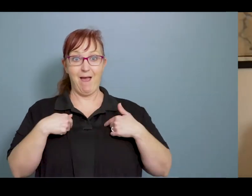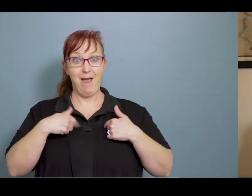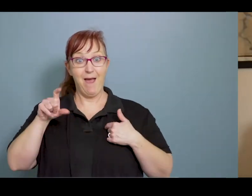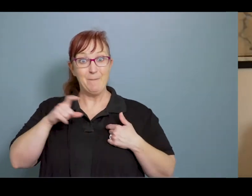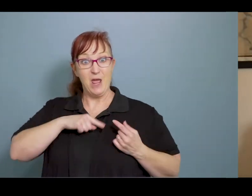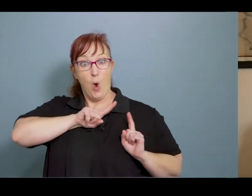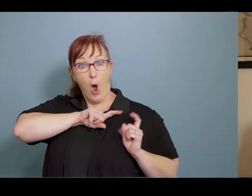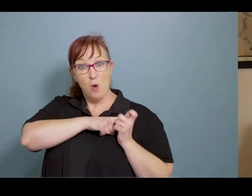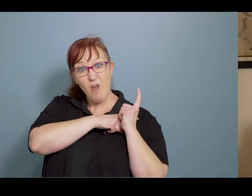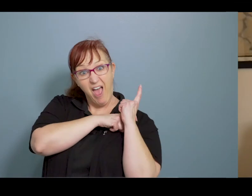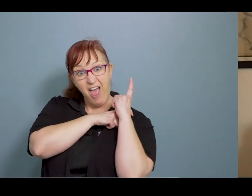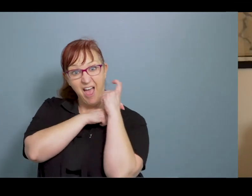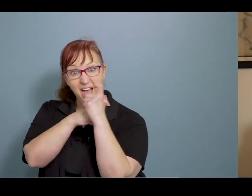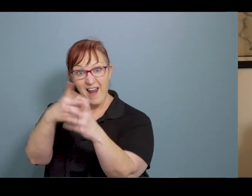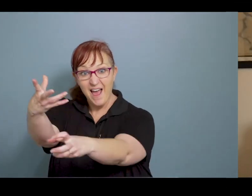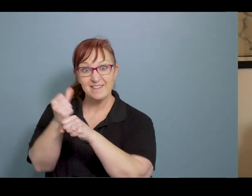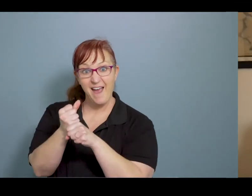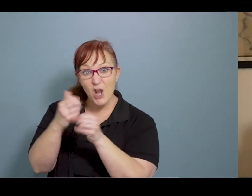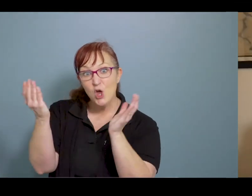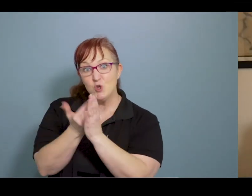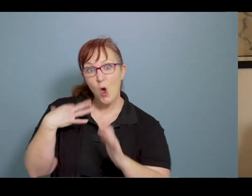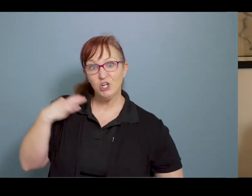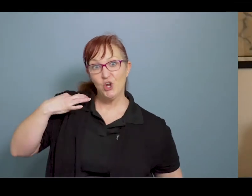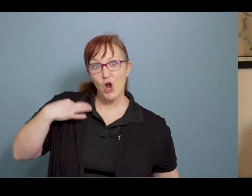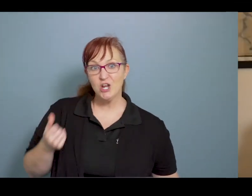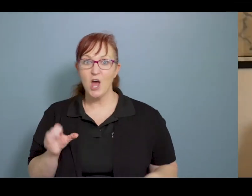Walmart tomorrow and get my new T-shirt and sweats and